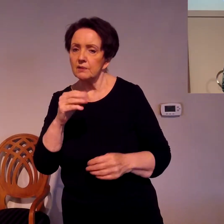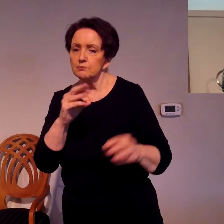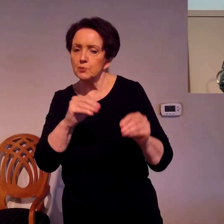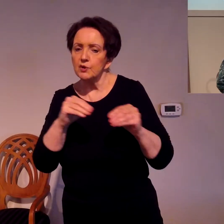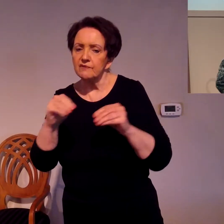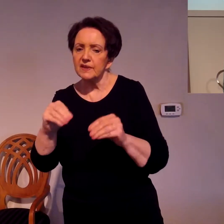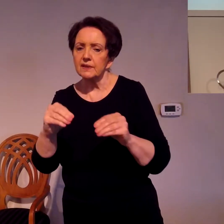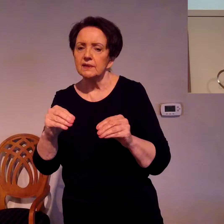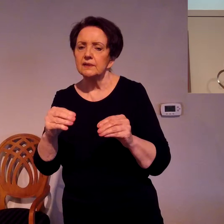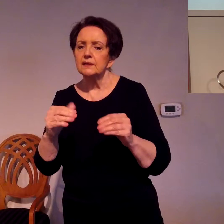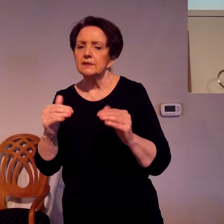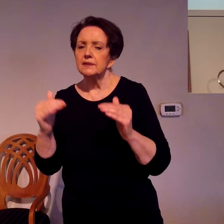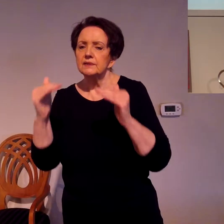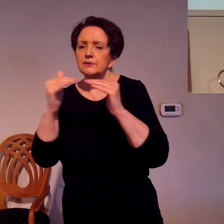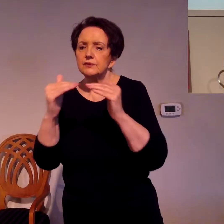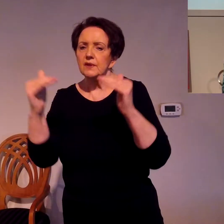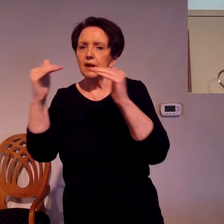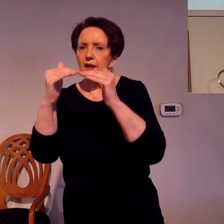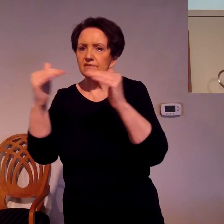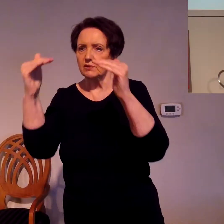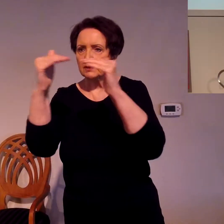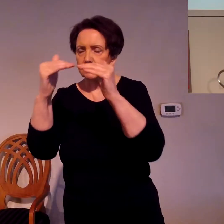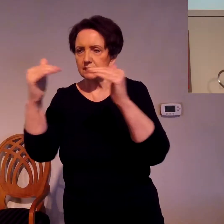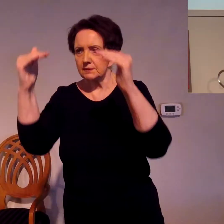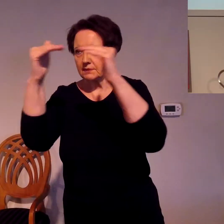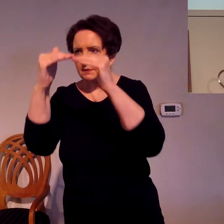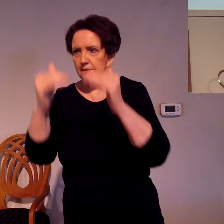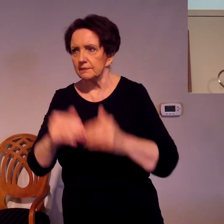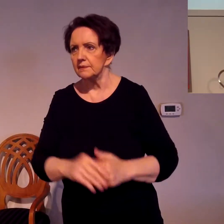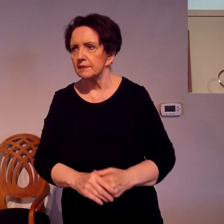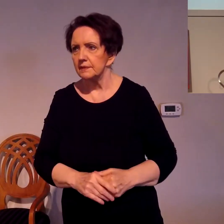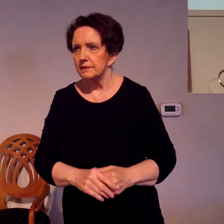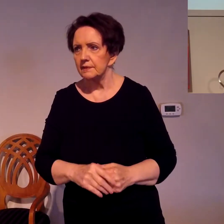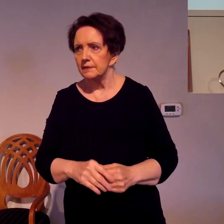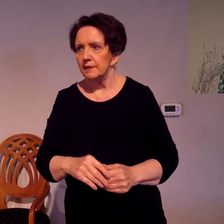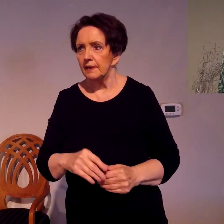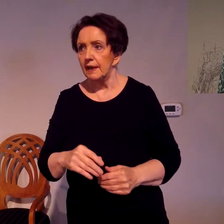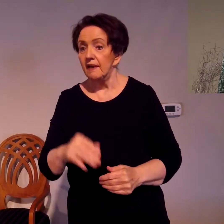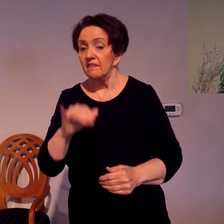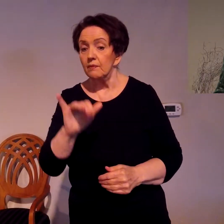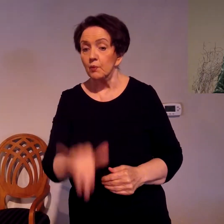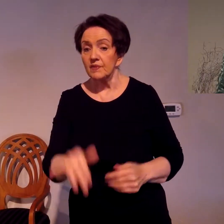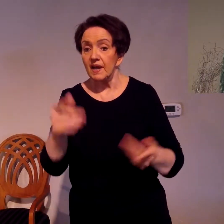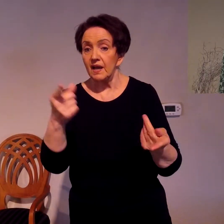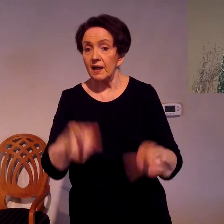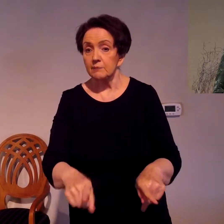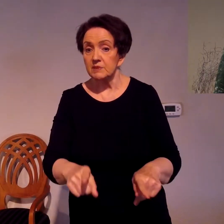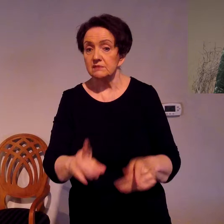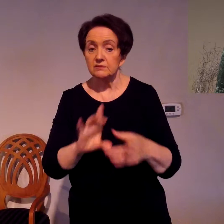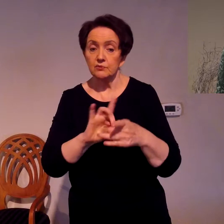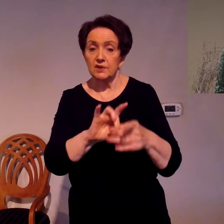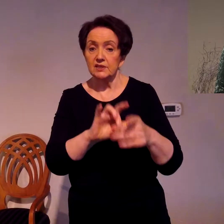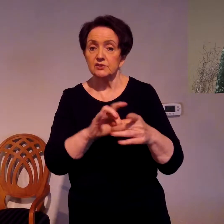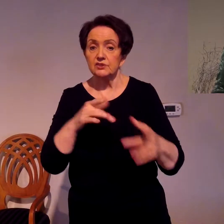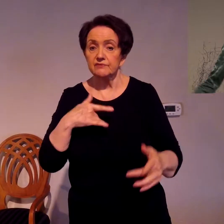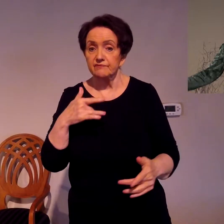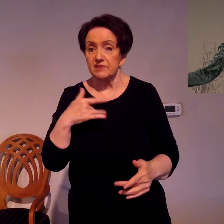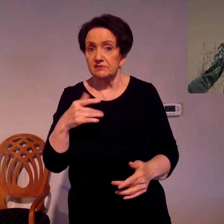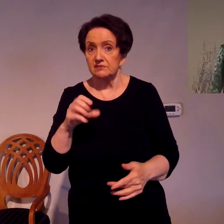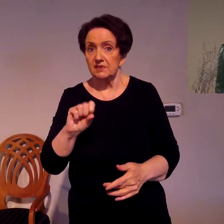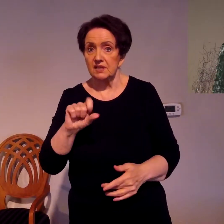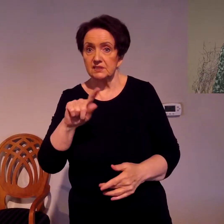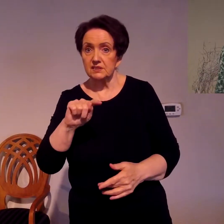intimate level of relationship. And then this is when relationships feel stale and kind of boring,